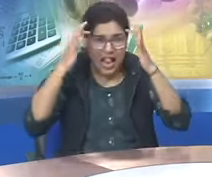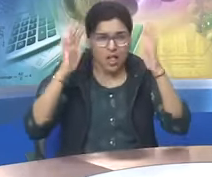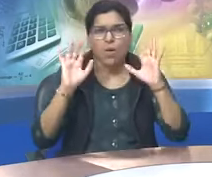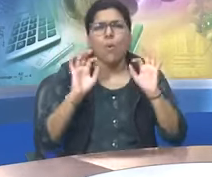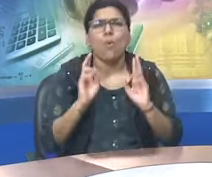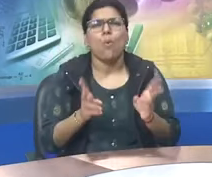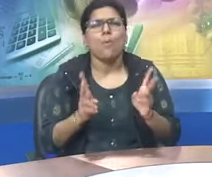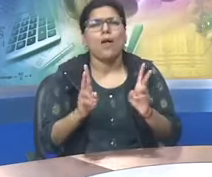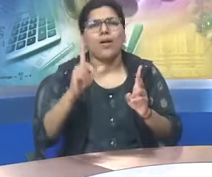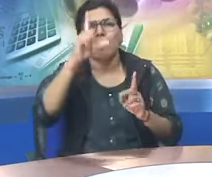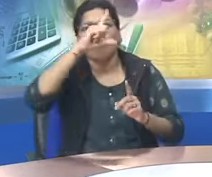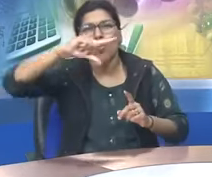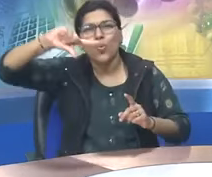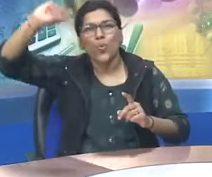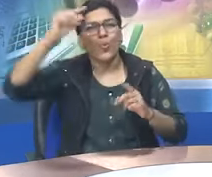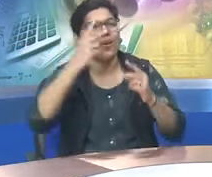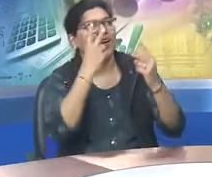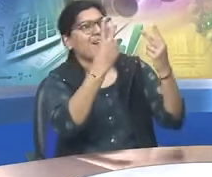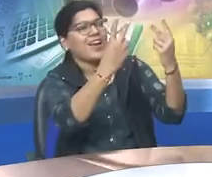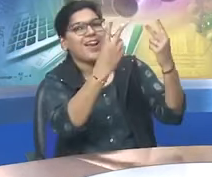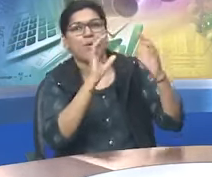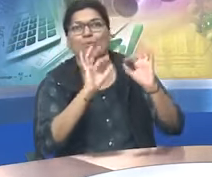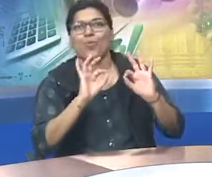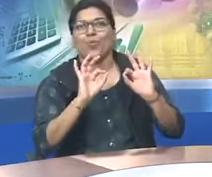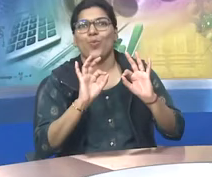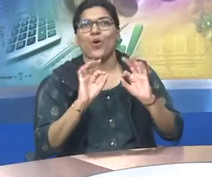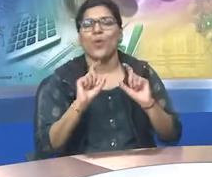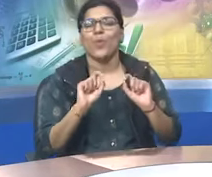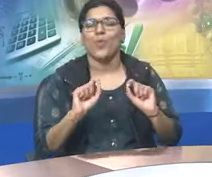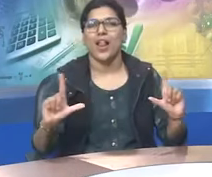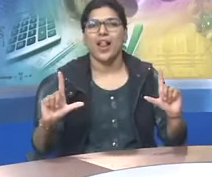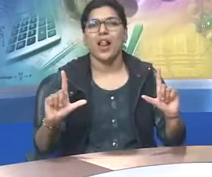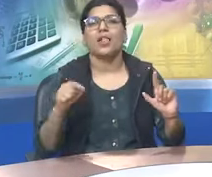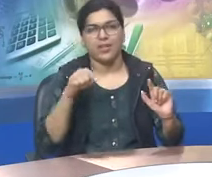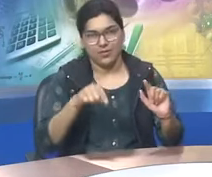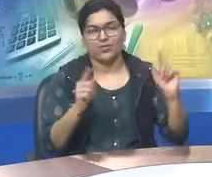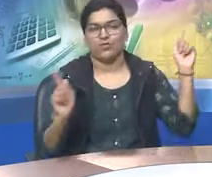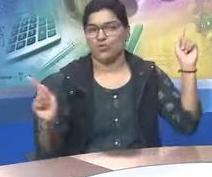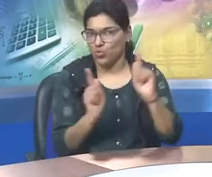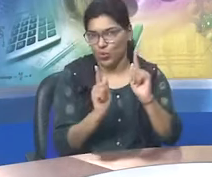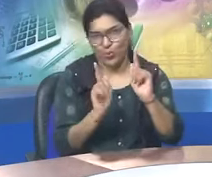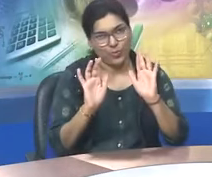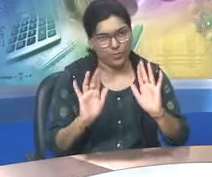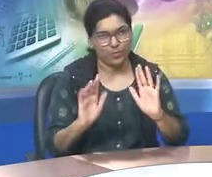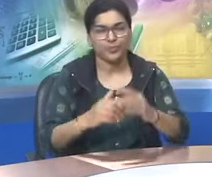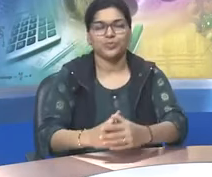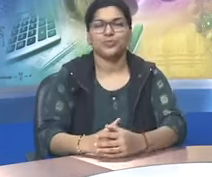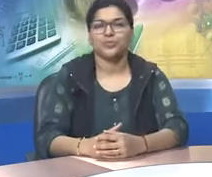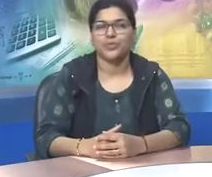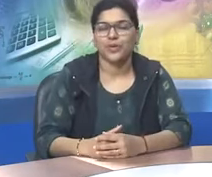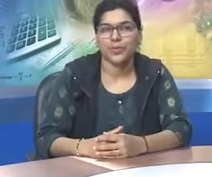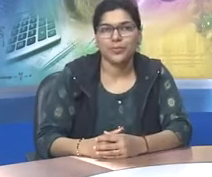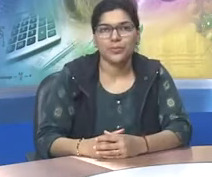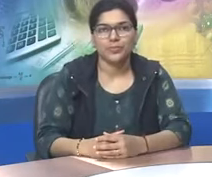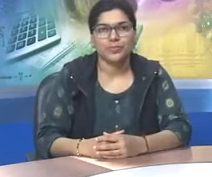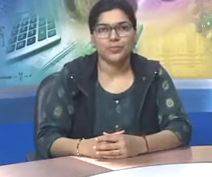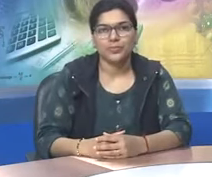It is a kind of, you can say, symbolizes the worry and the nervousness. So this is the lines.